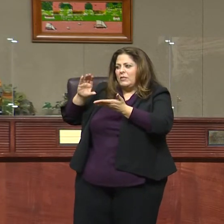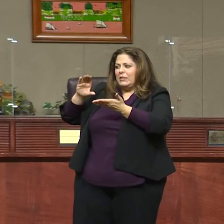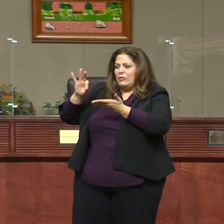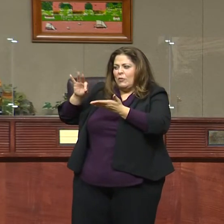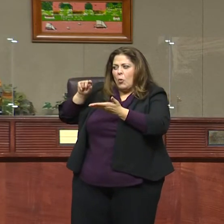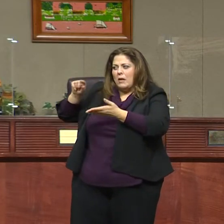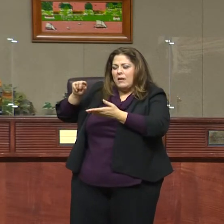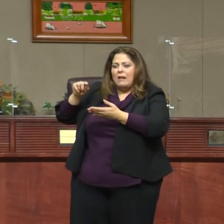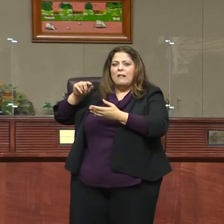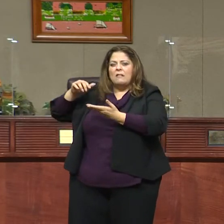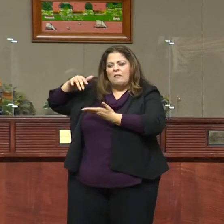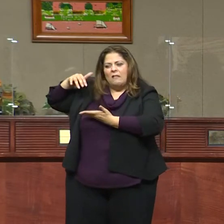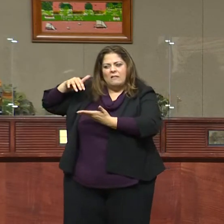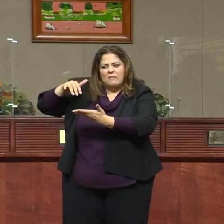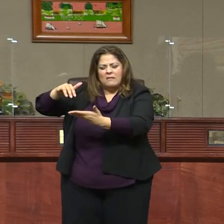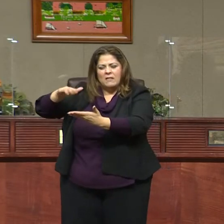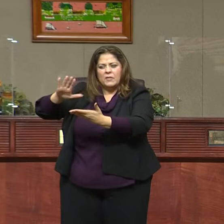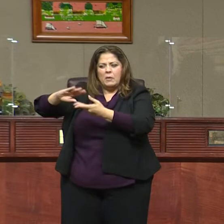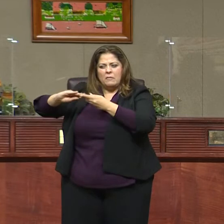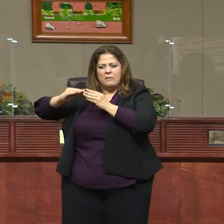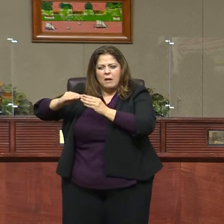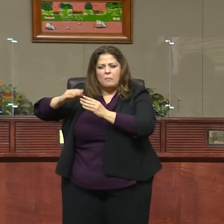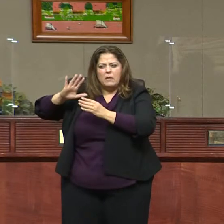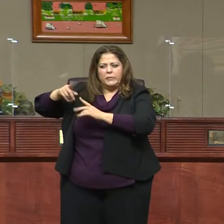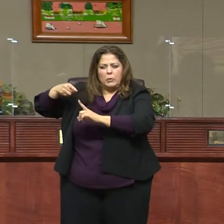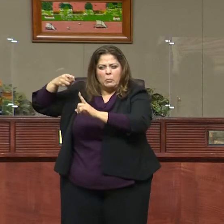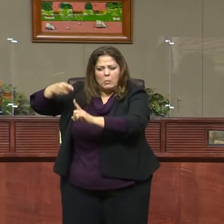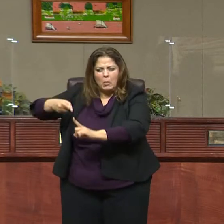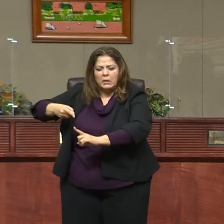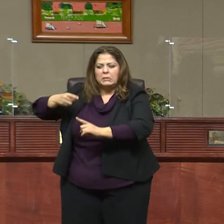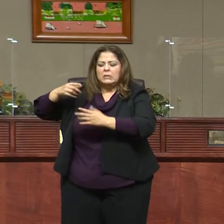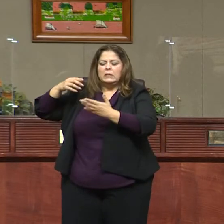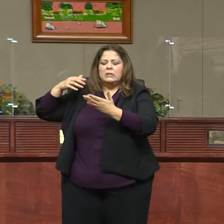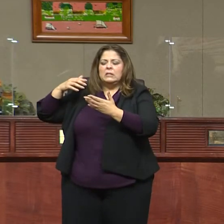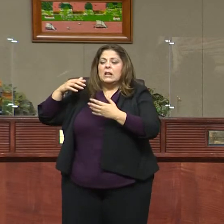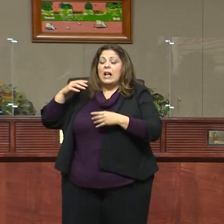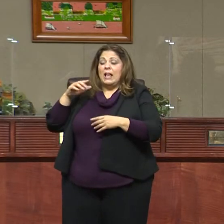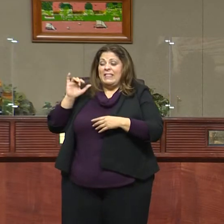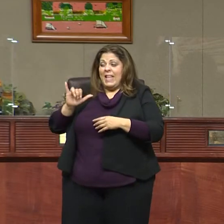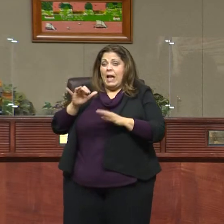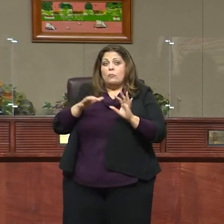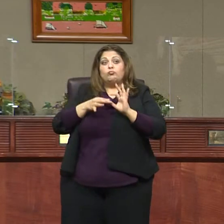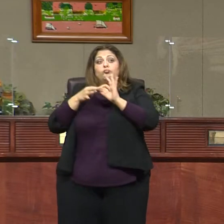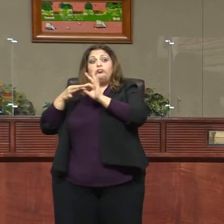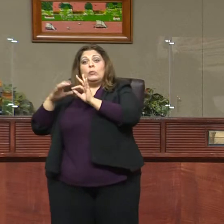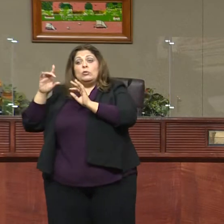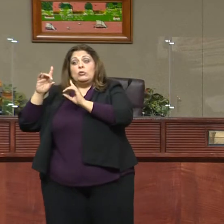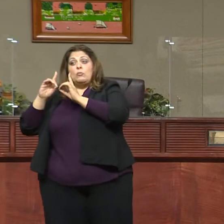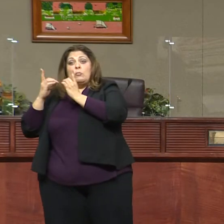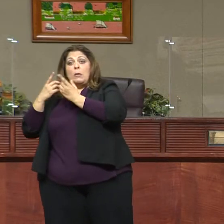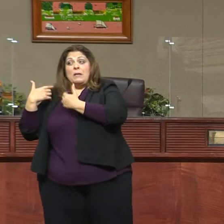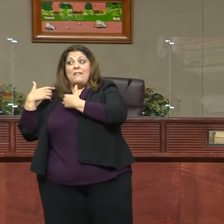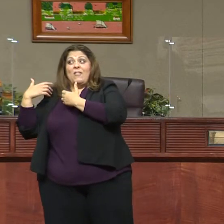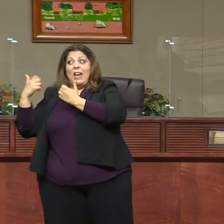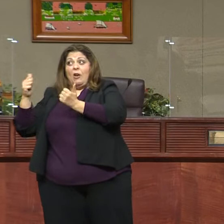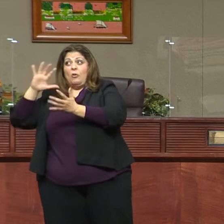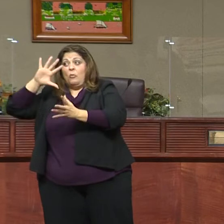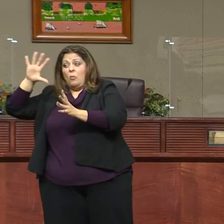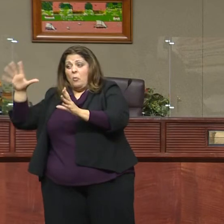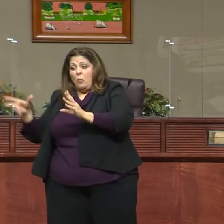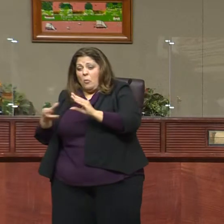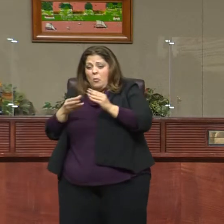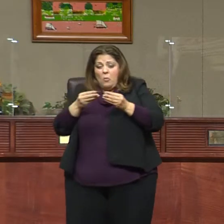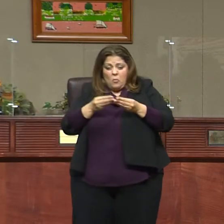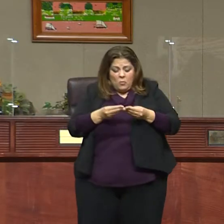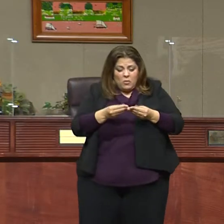going to study, and then we will work with the Department of Health to develop a